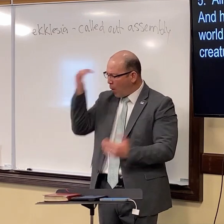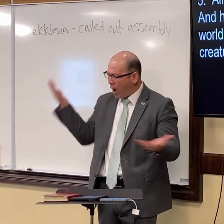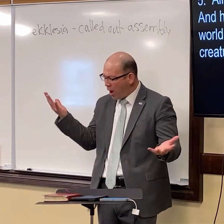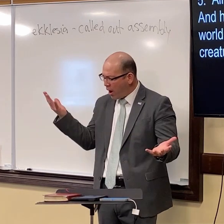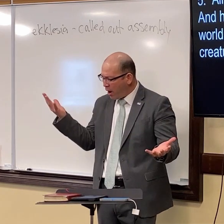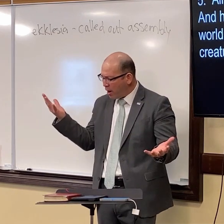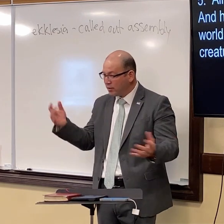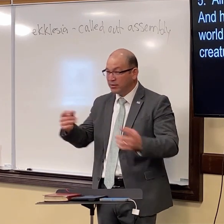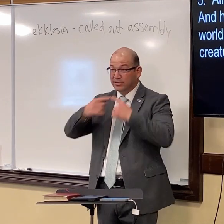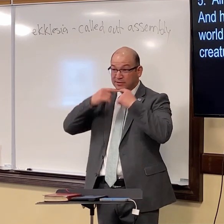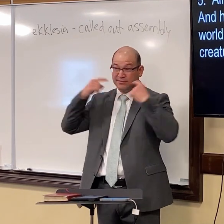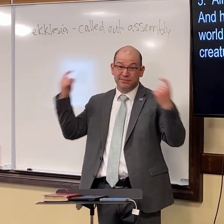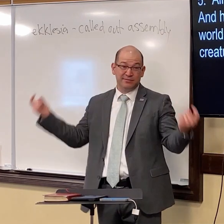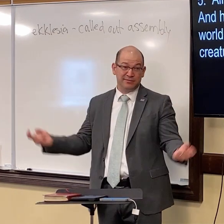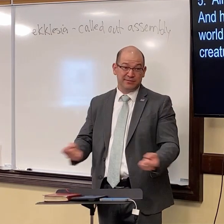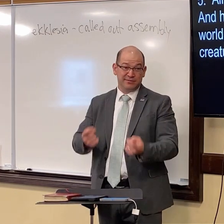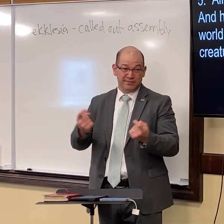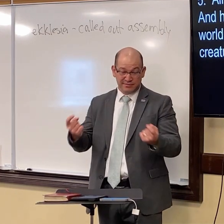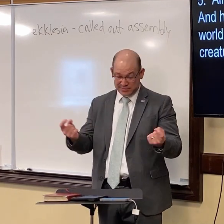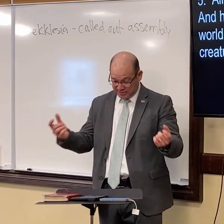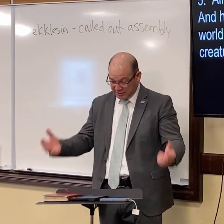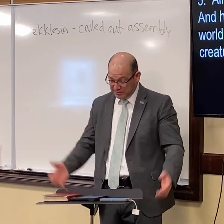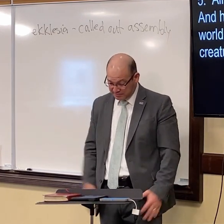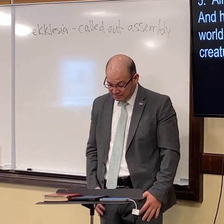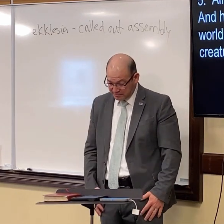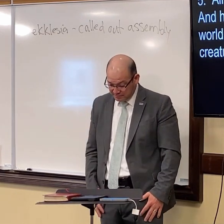Every death is because of sin.